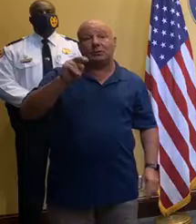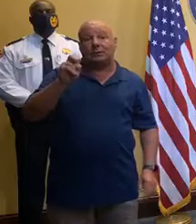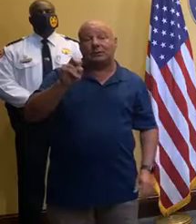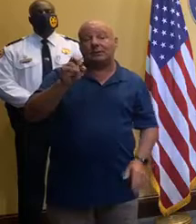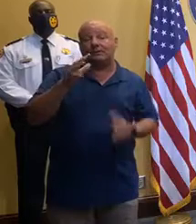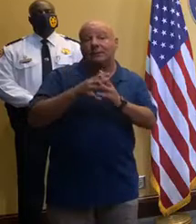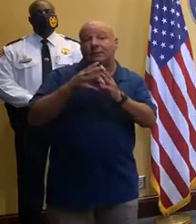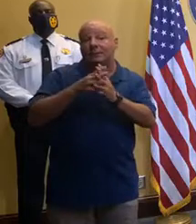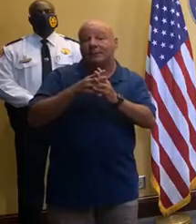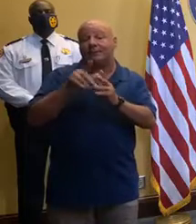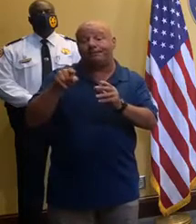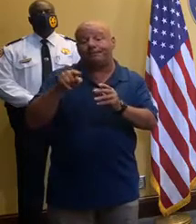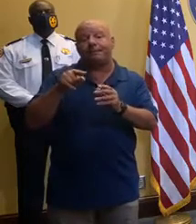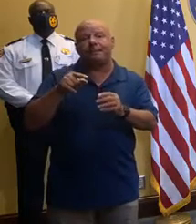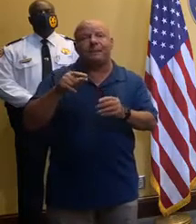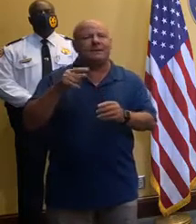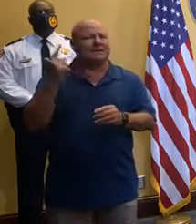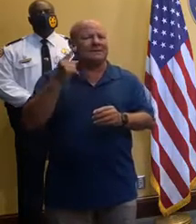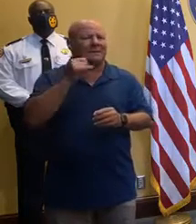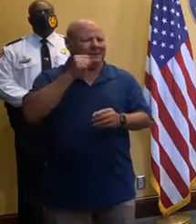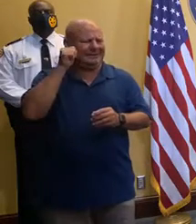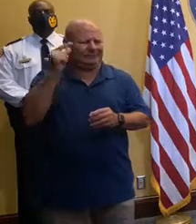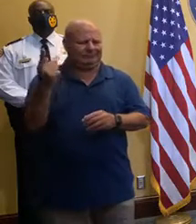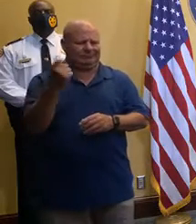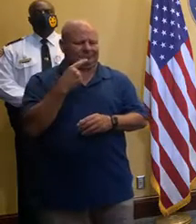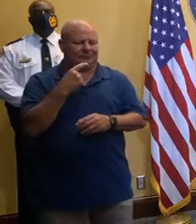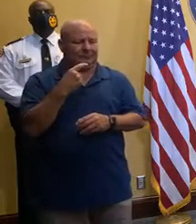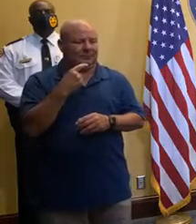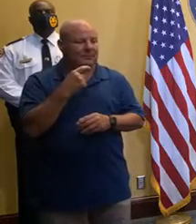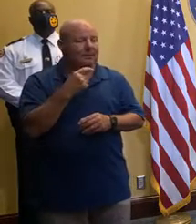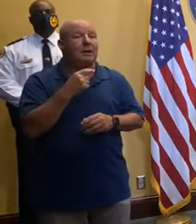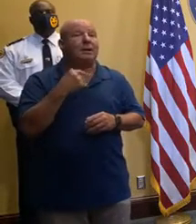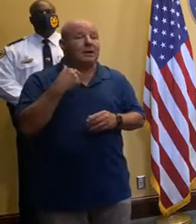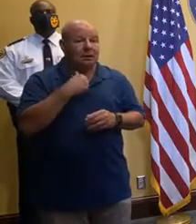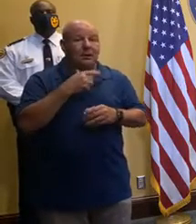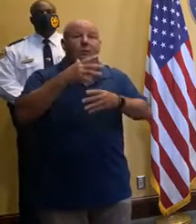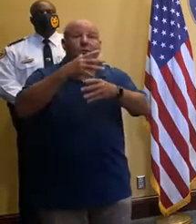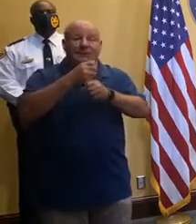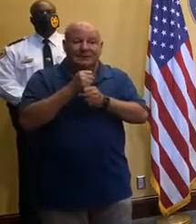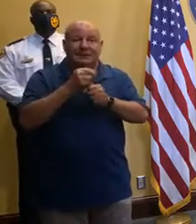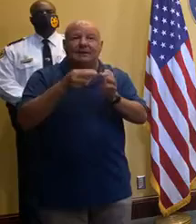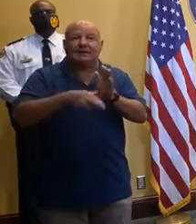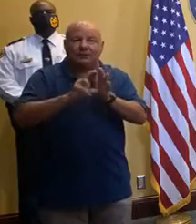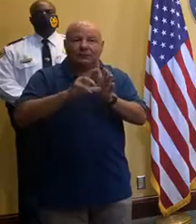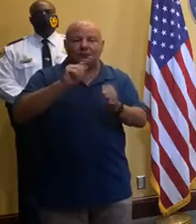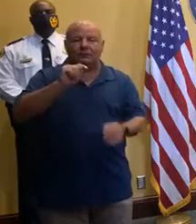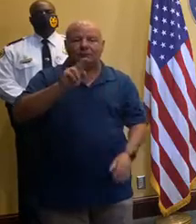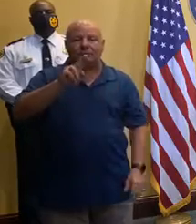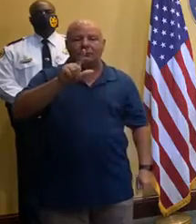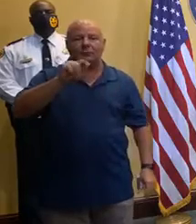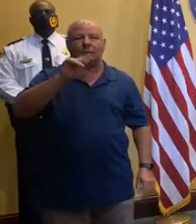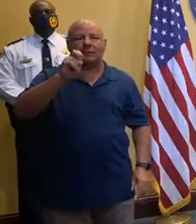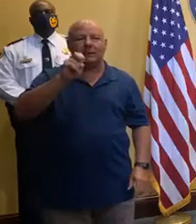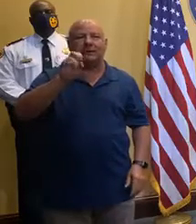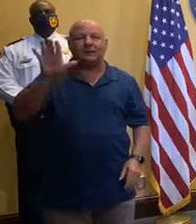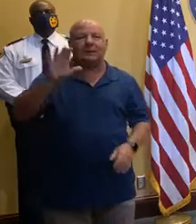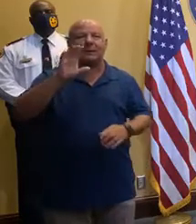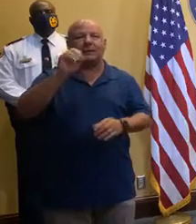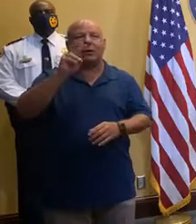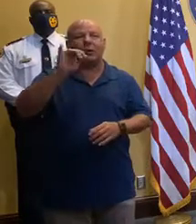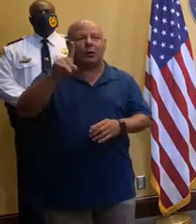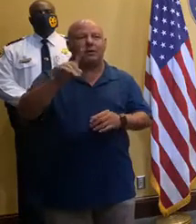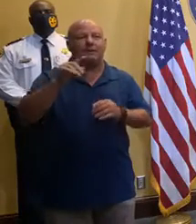that was asked of us on yesterday, and we did receive and review Tulane's COVID mitigation